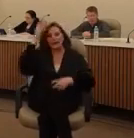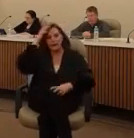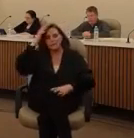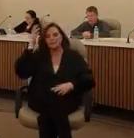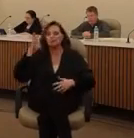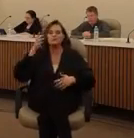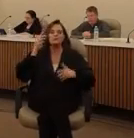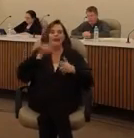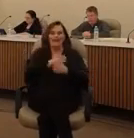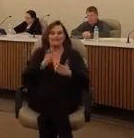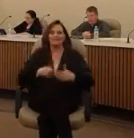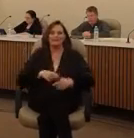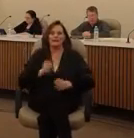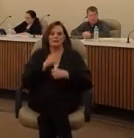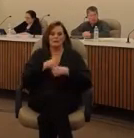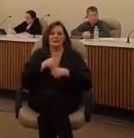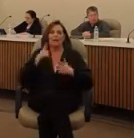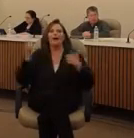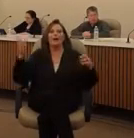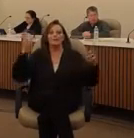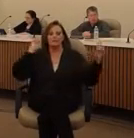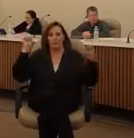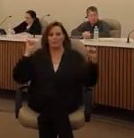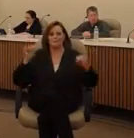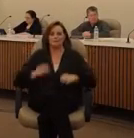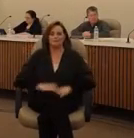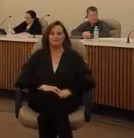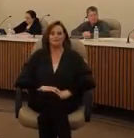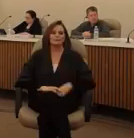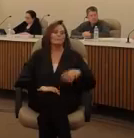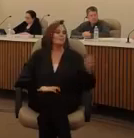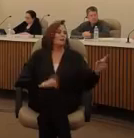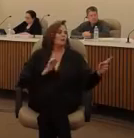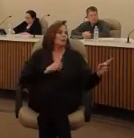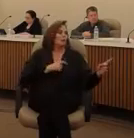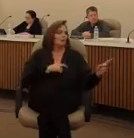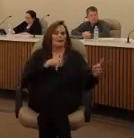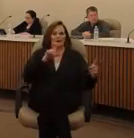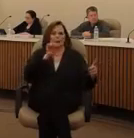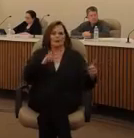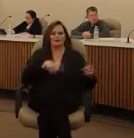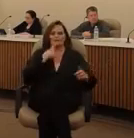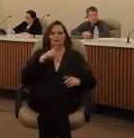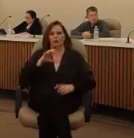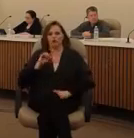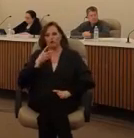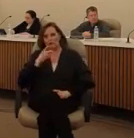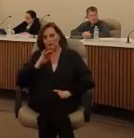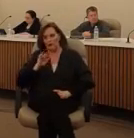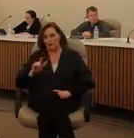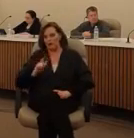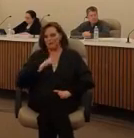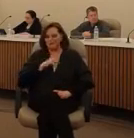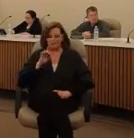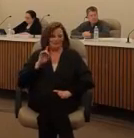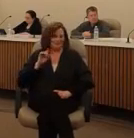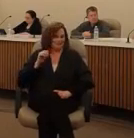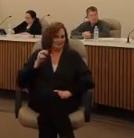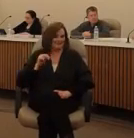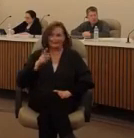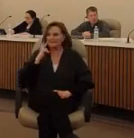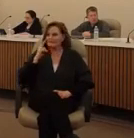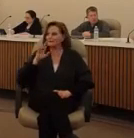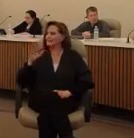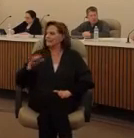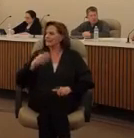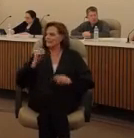dumpsters, basically anything that's going to generate a lot of noise. Yep. We had a question for Cheryl. I'm not seeing it on my screen, but Don's still seeing it on